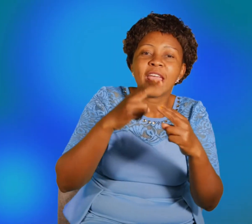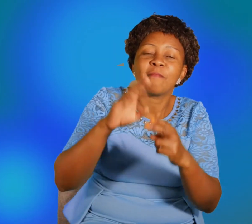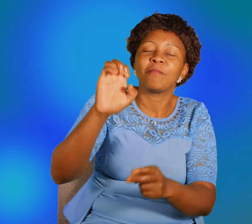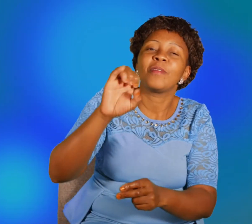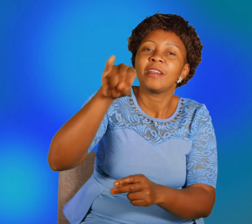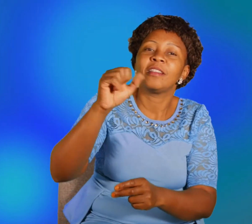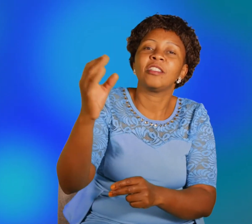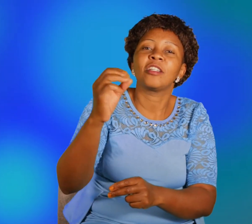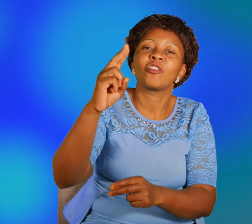ejaculation.